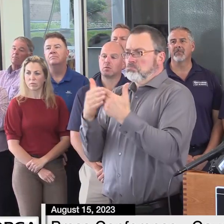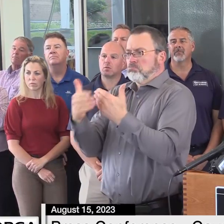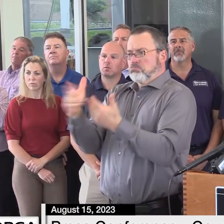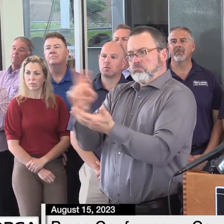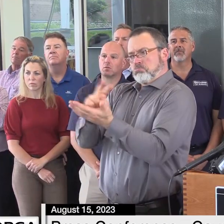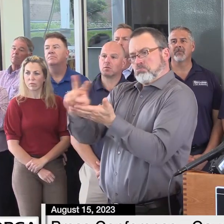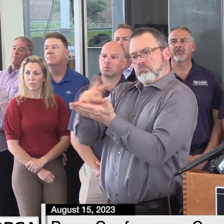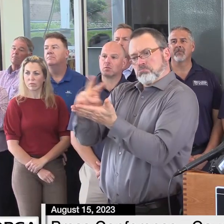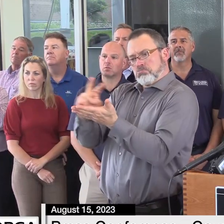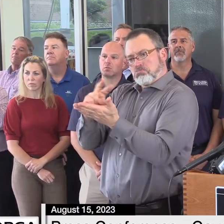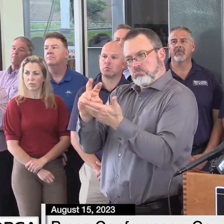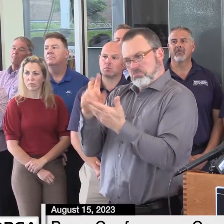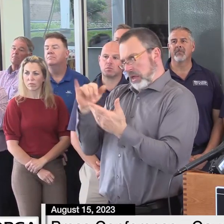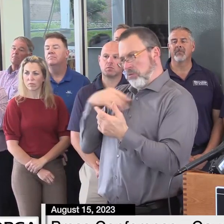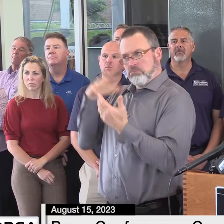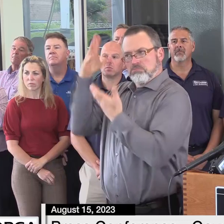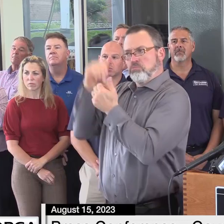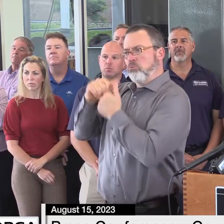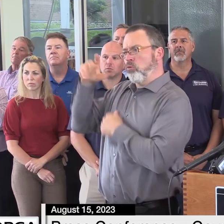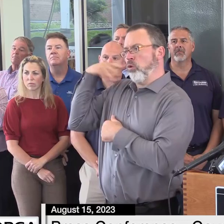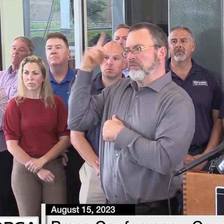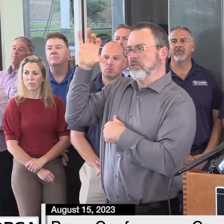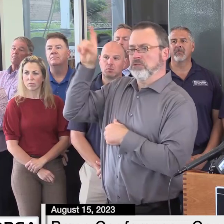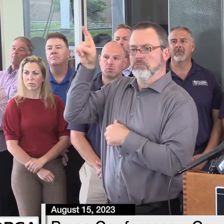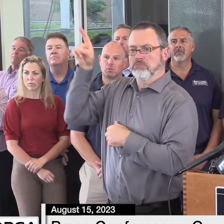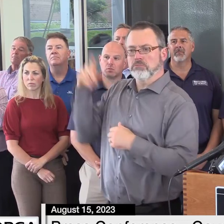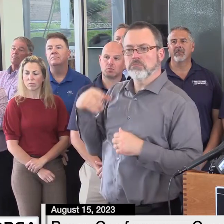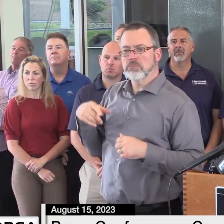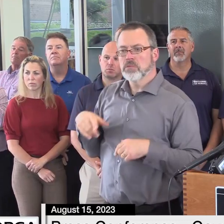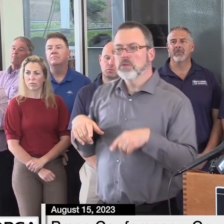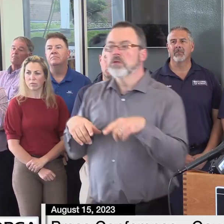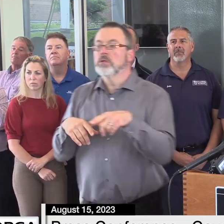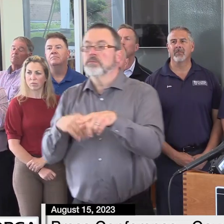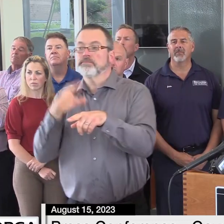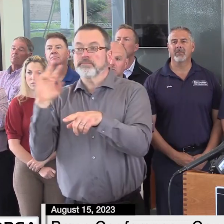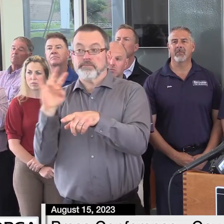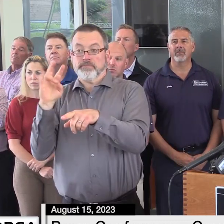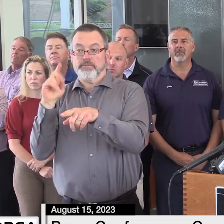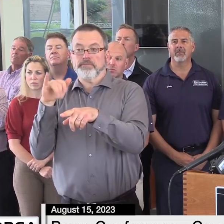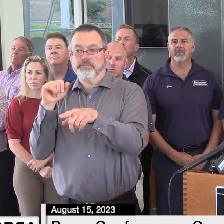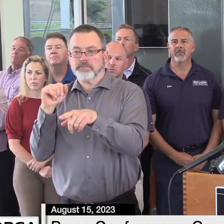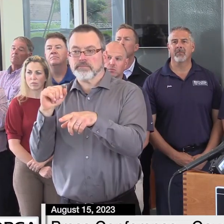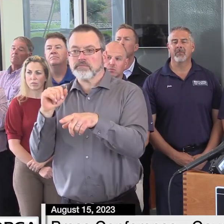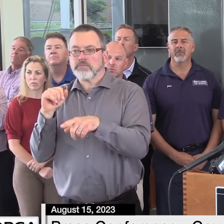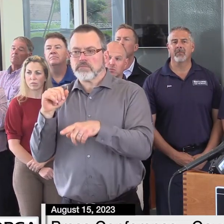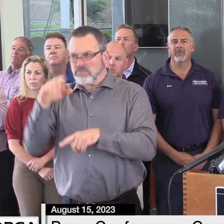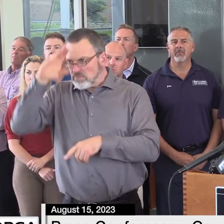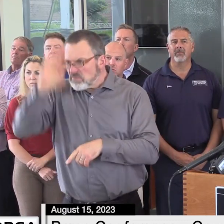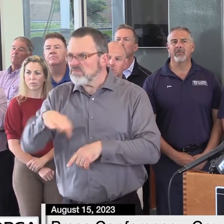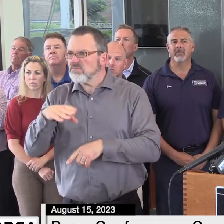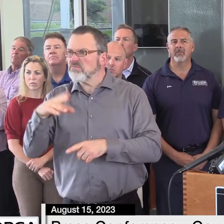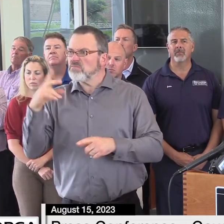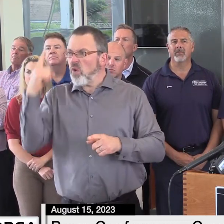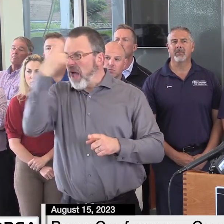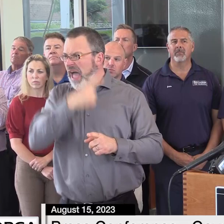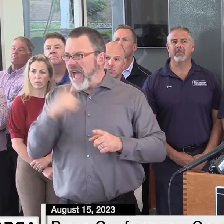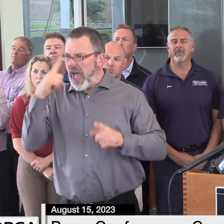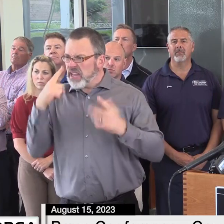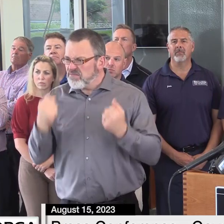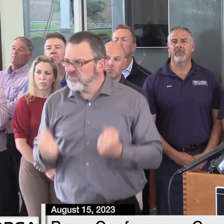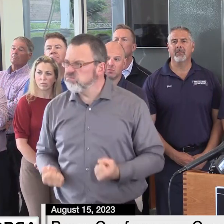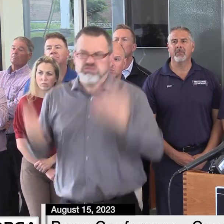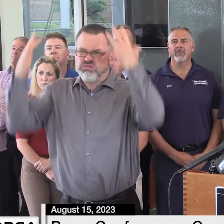Maui fires, FEMA came out with a top line number of what it thought the damage was from that